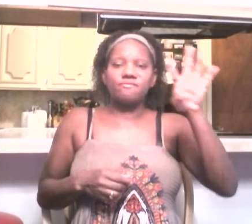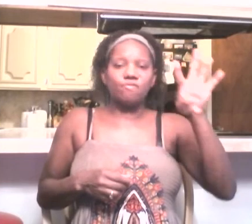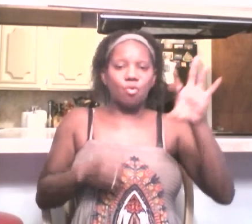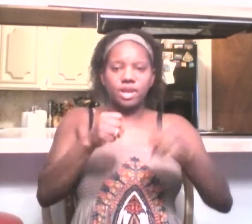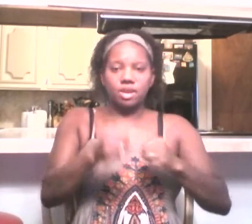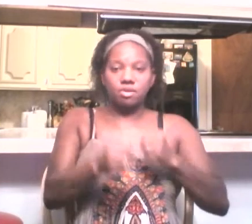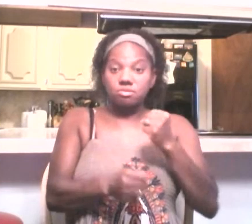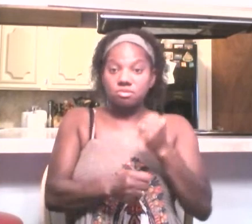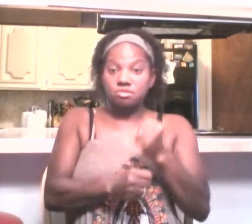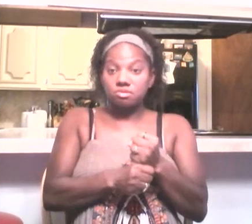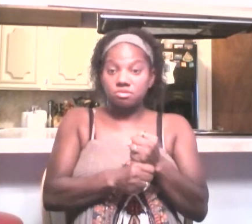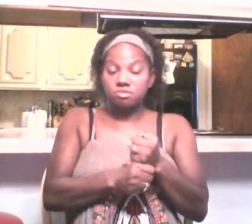54 years.